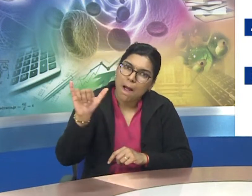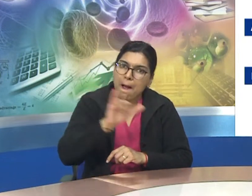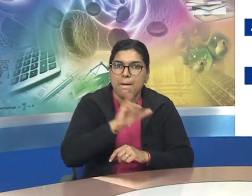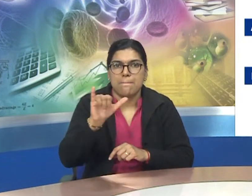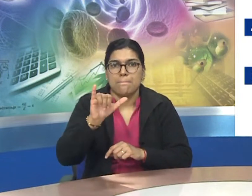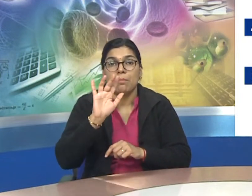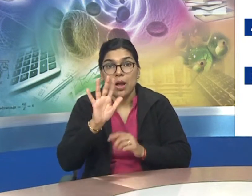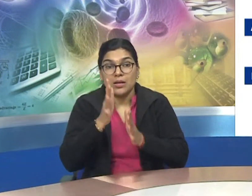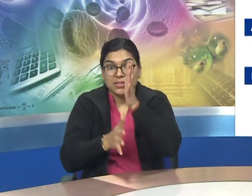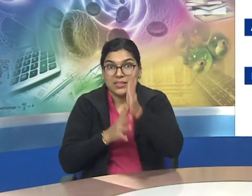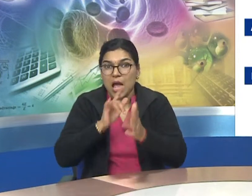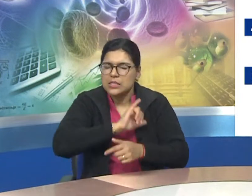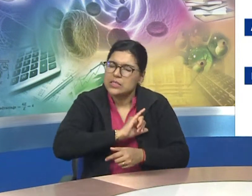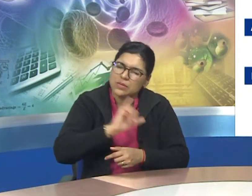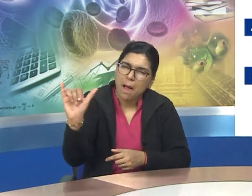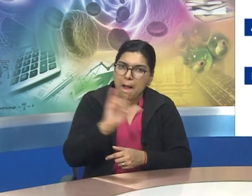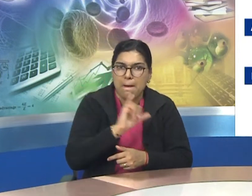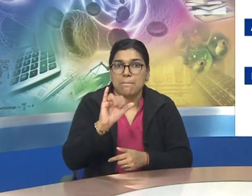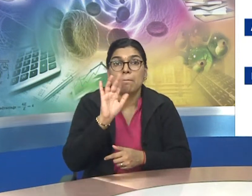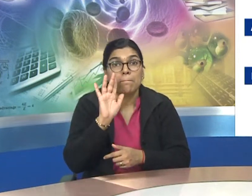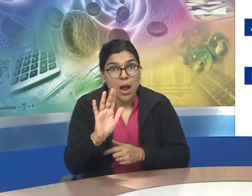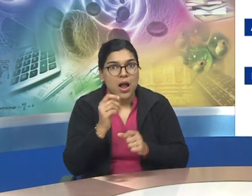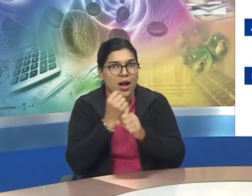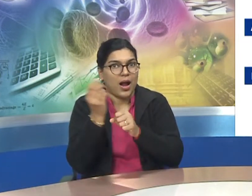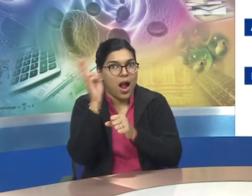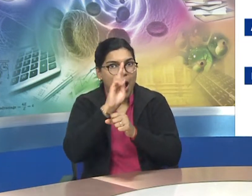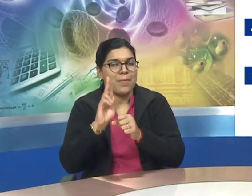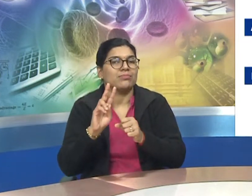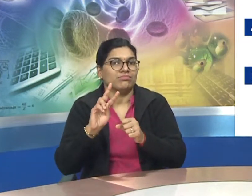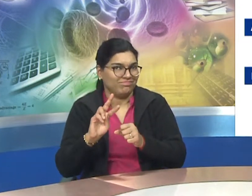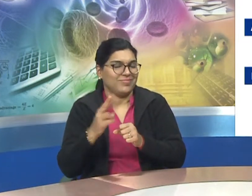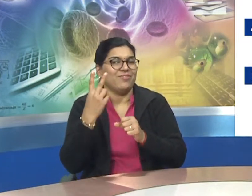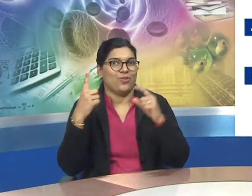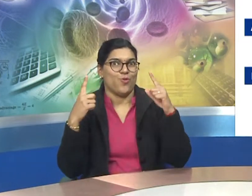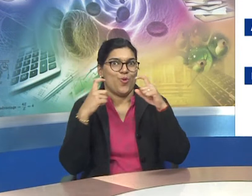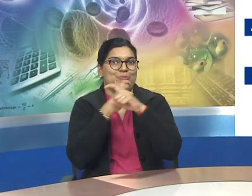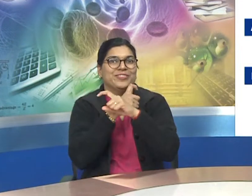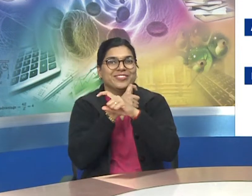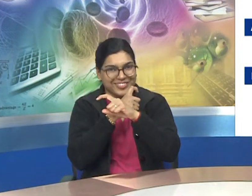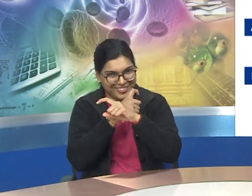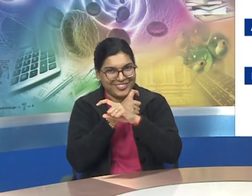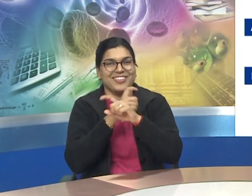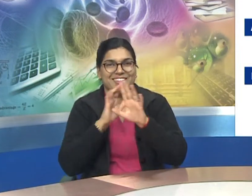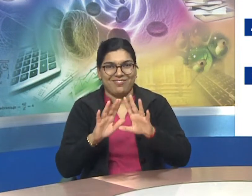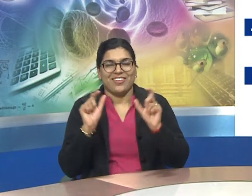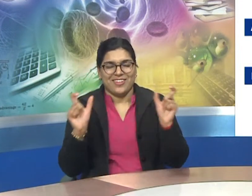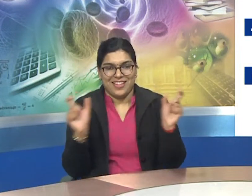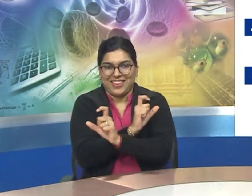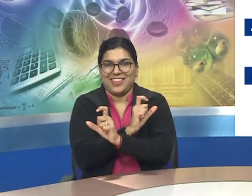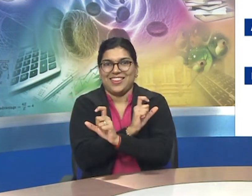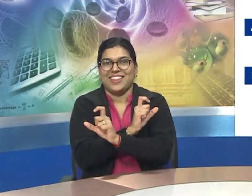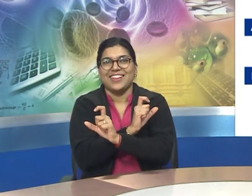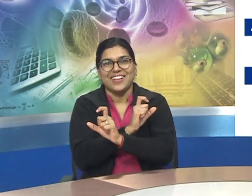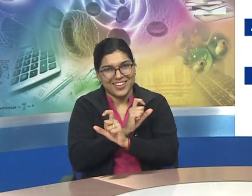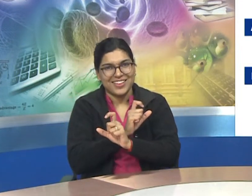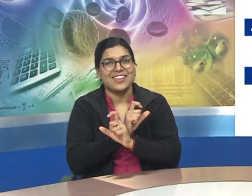The meaning will remain the same, and also the sign language will also remain the